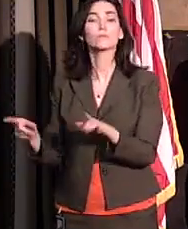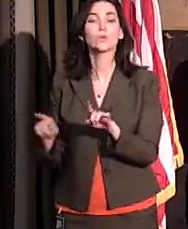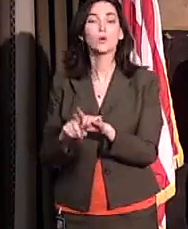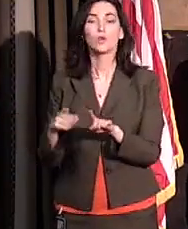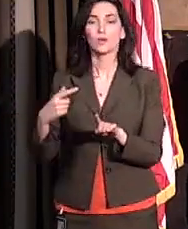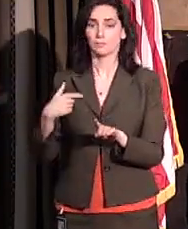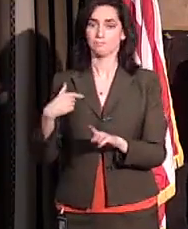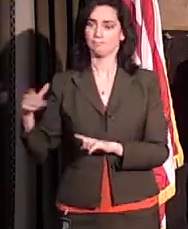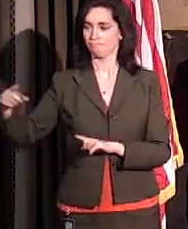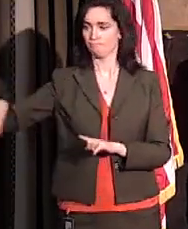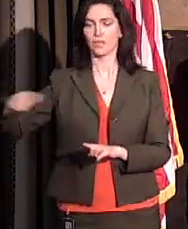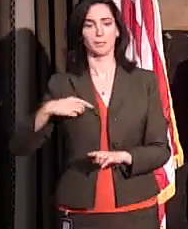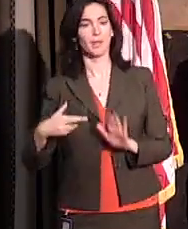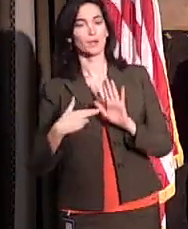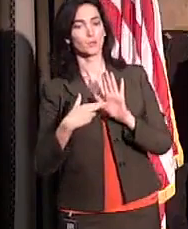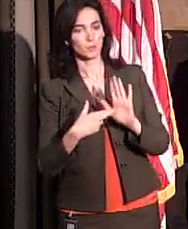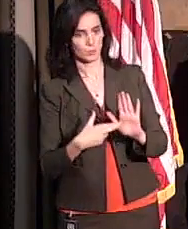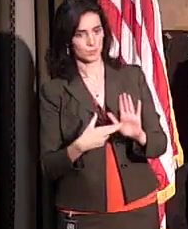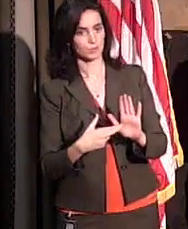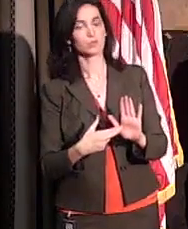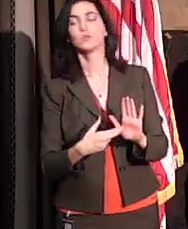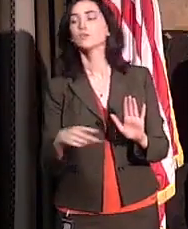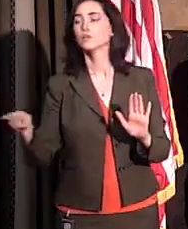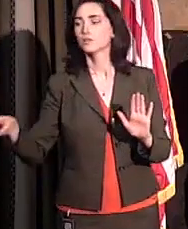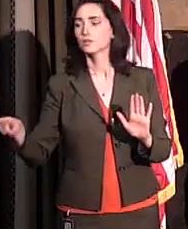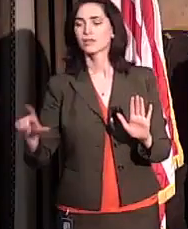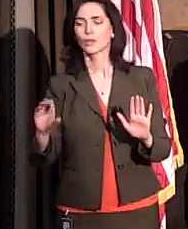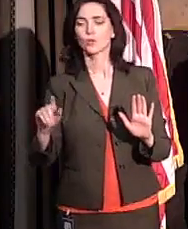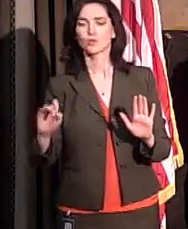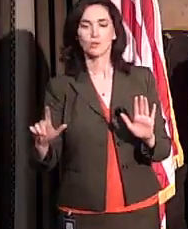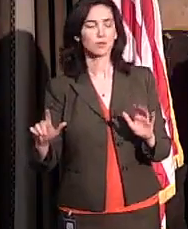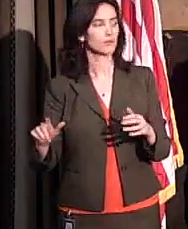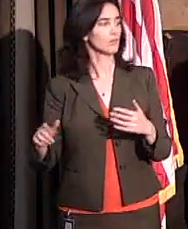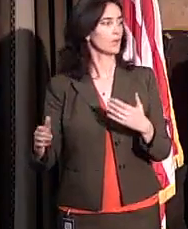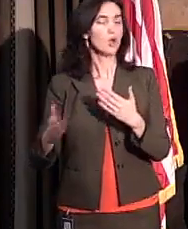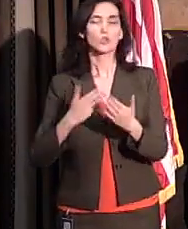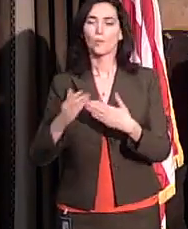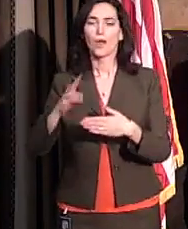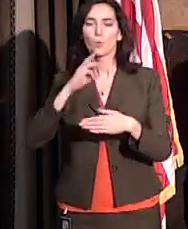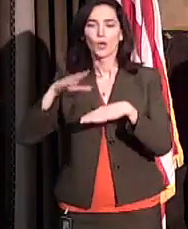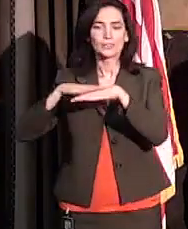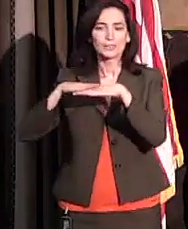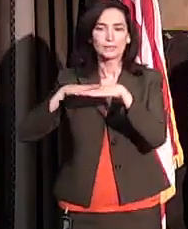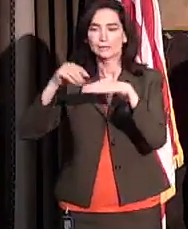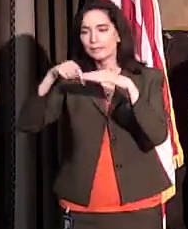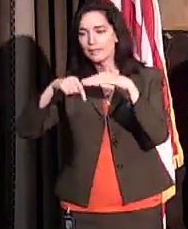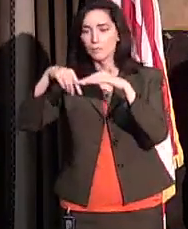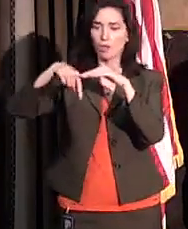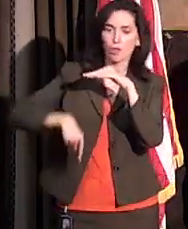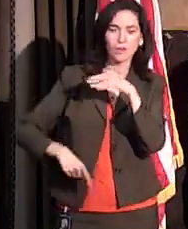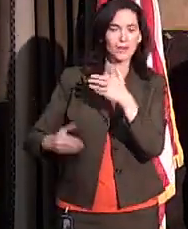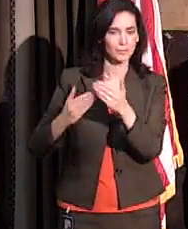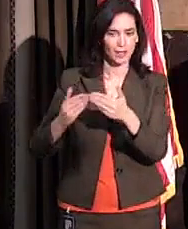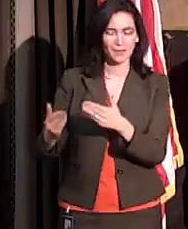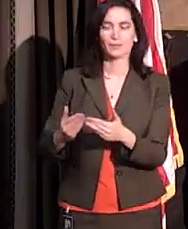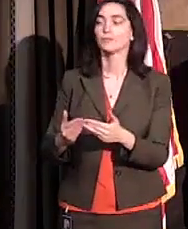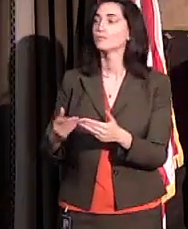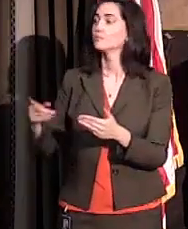Ports Association, inland and coastal, shallow and deep draft, our